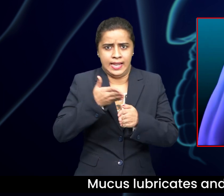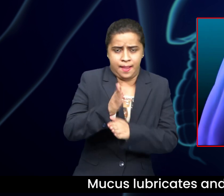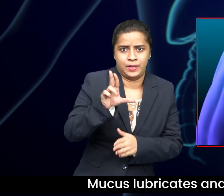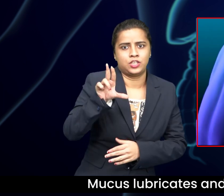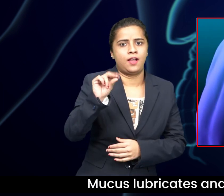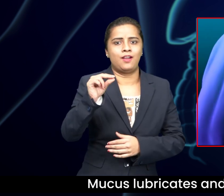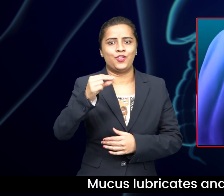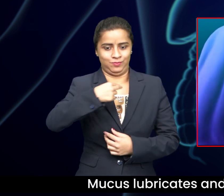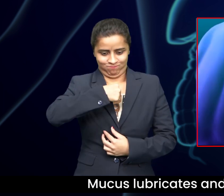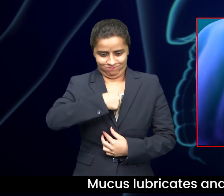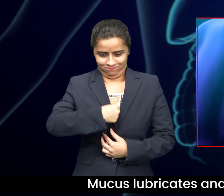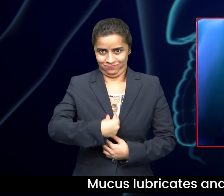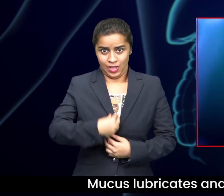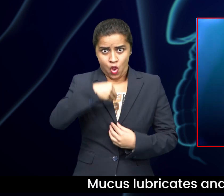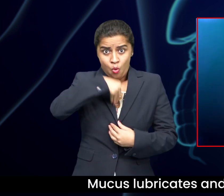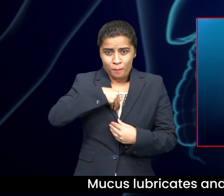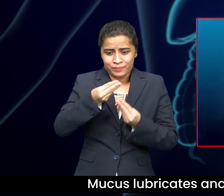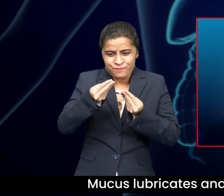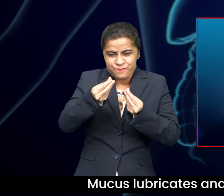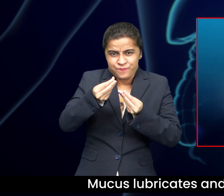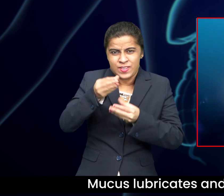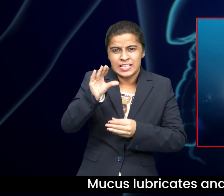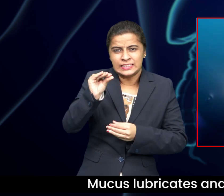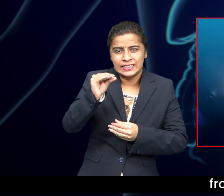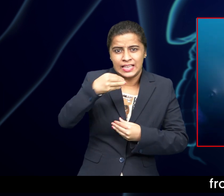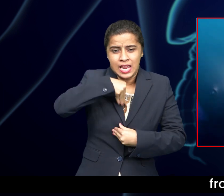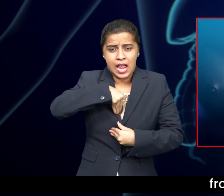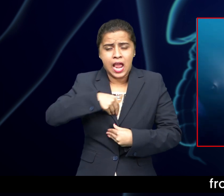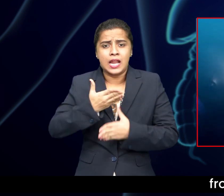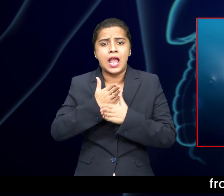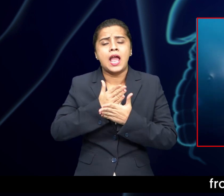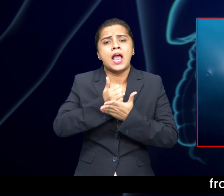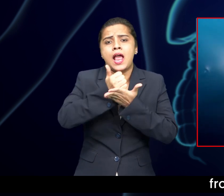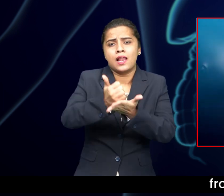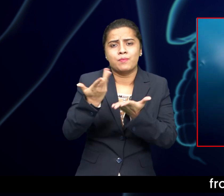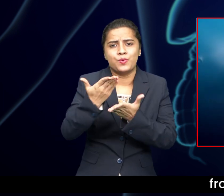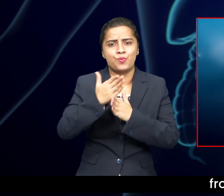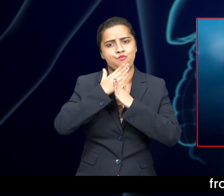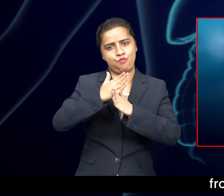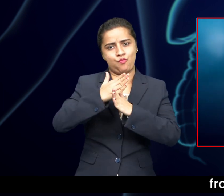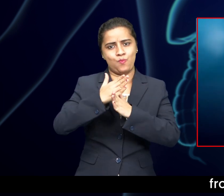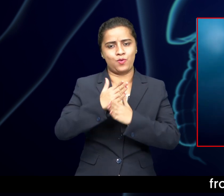Mucus lubricates and protects the esophageal walls from damage.